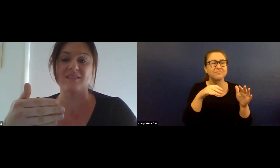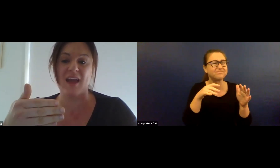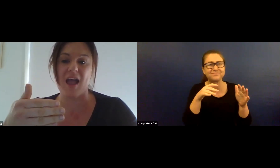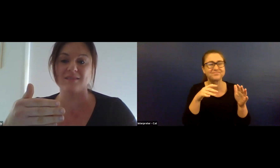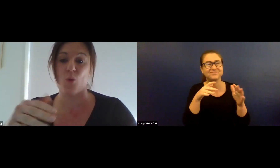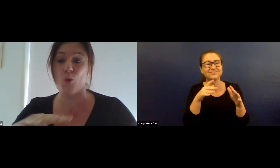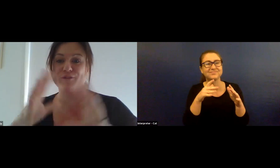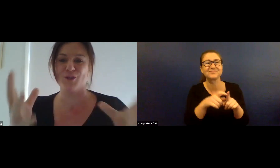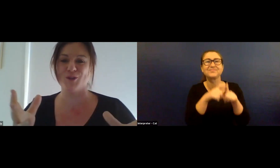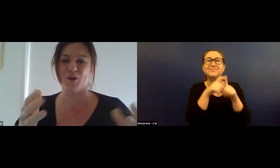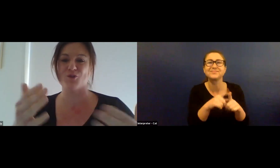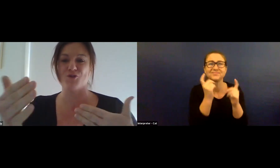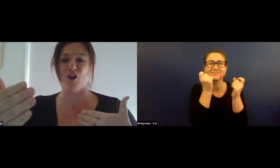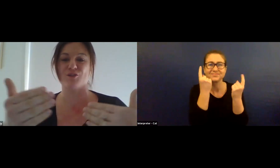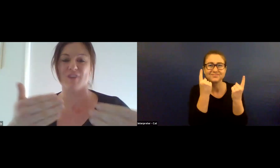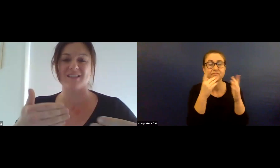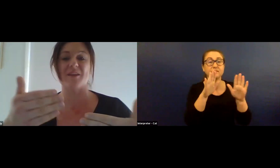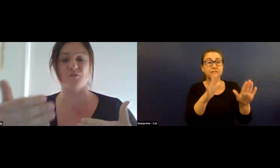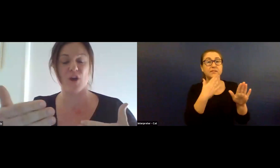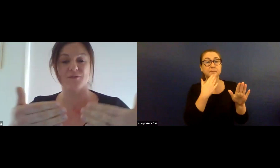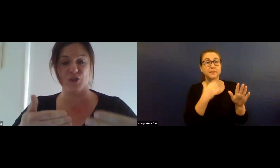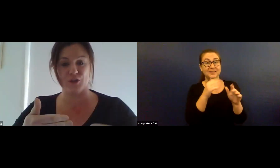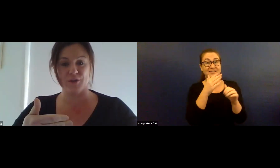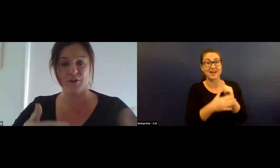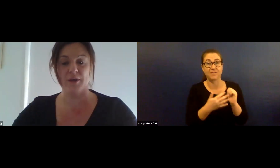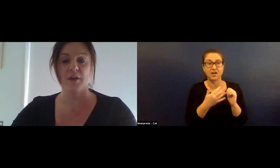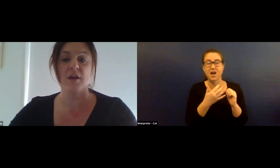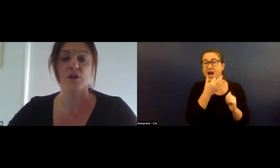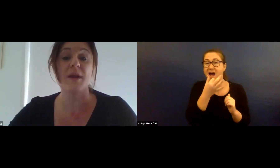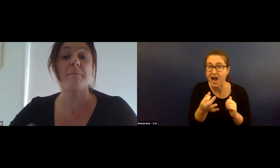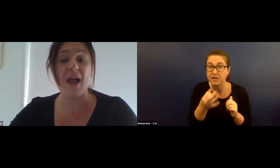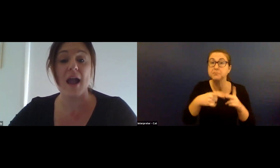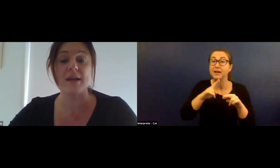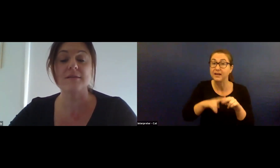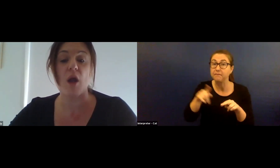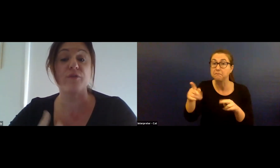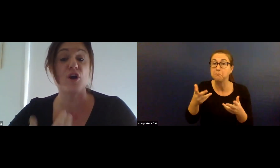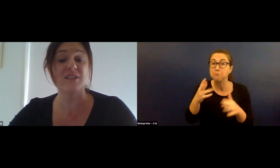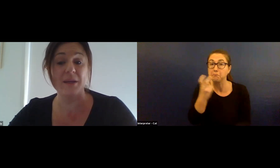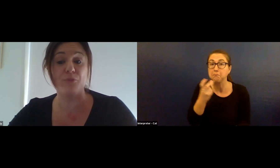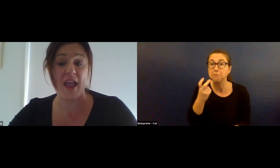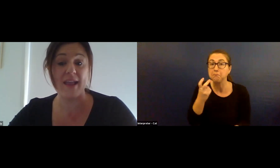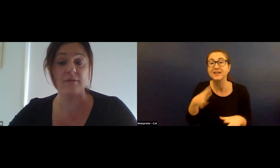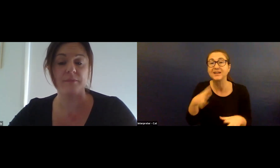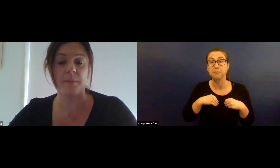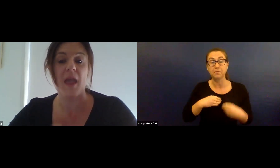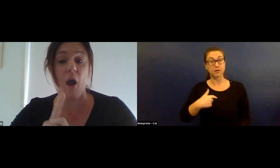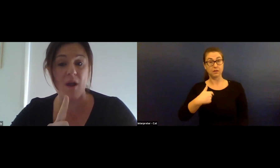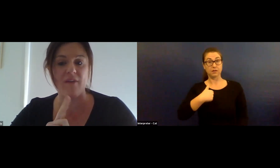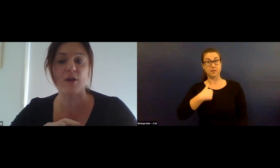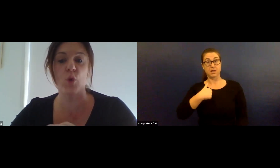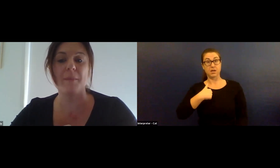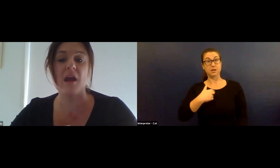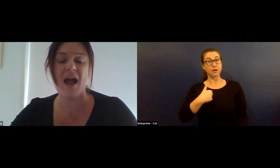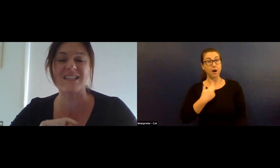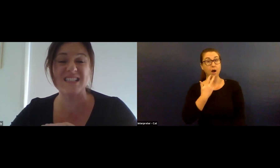to understand all of you when you're not directly in front of you. So in my case, I prefer to lip read.